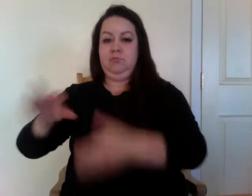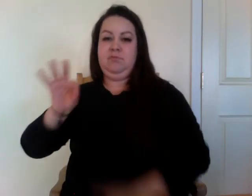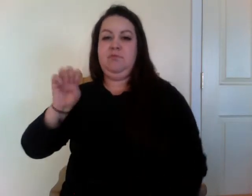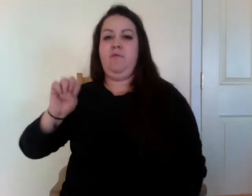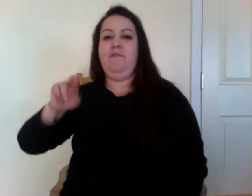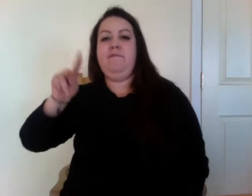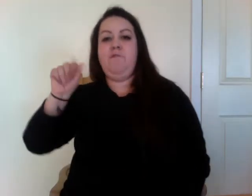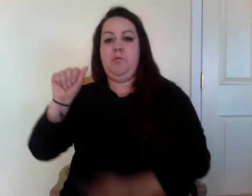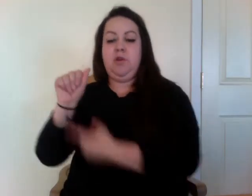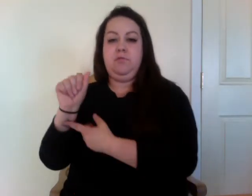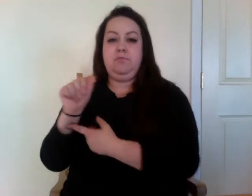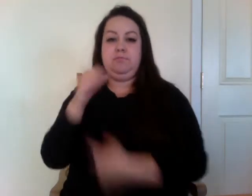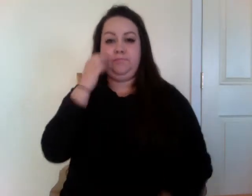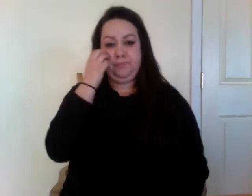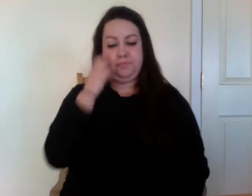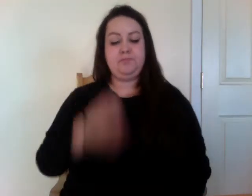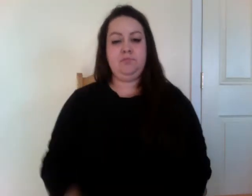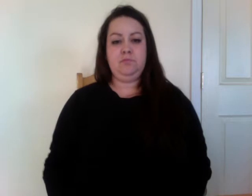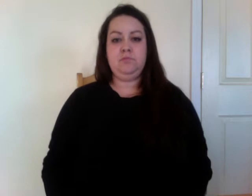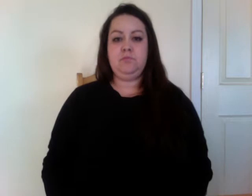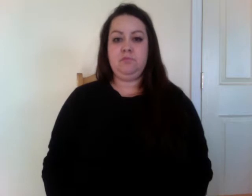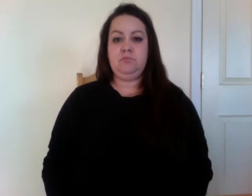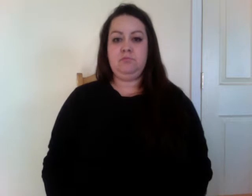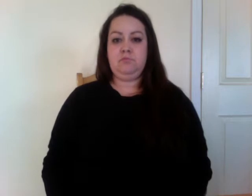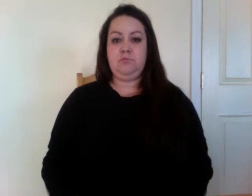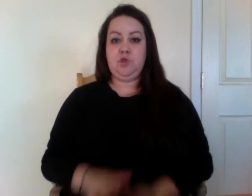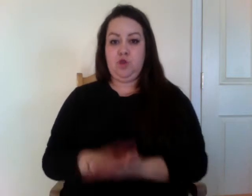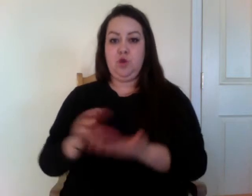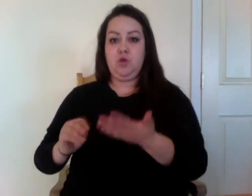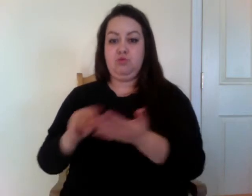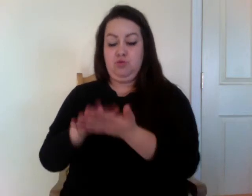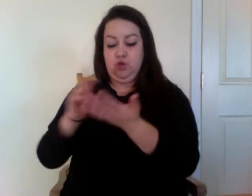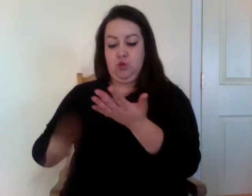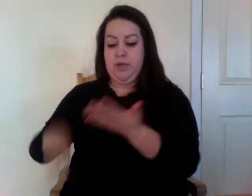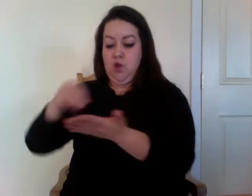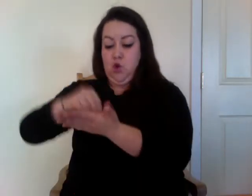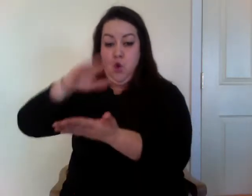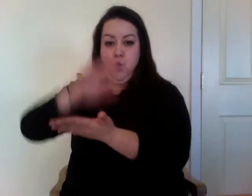record at the higher education level is protected under FERPA, regardless of age.